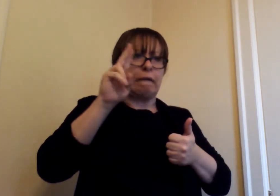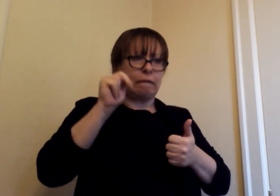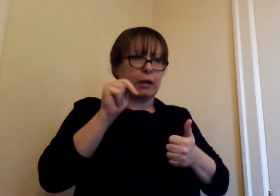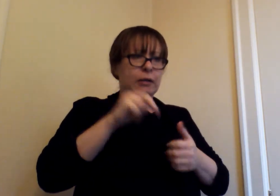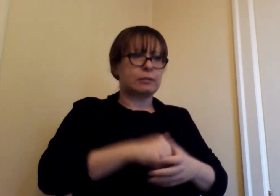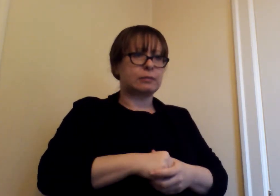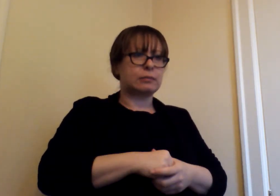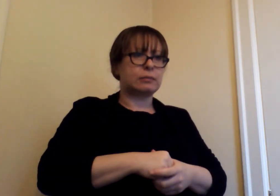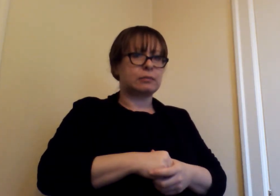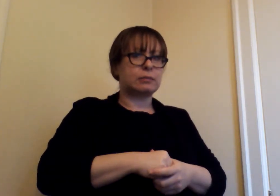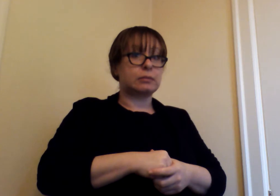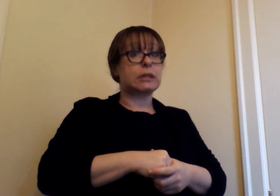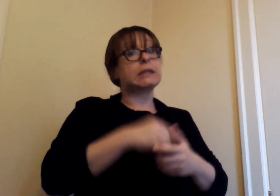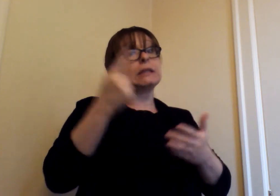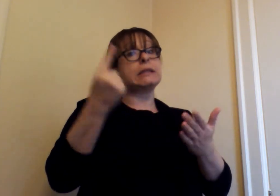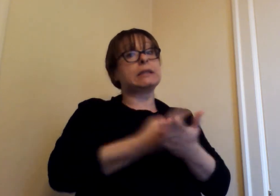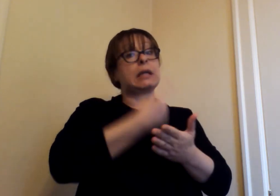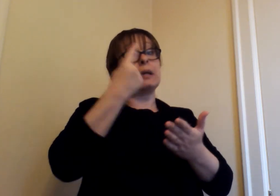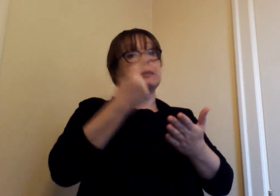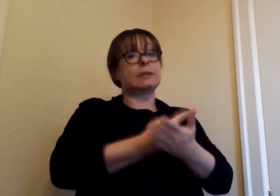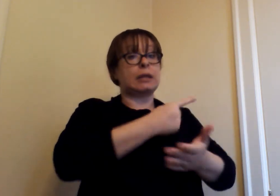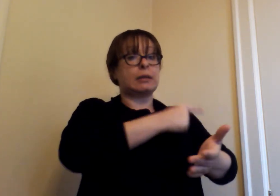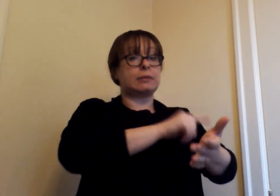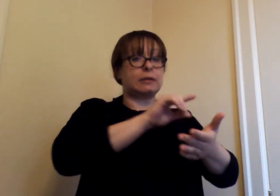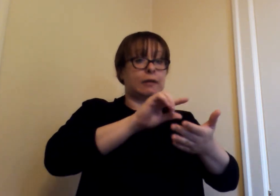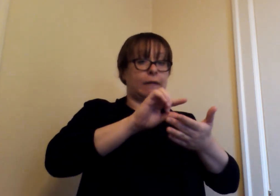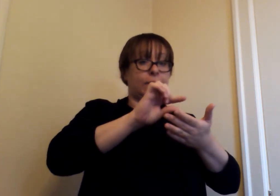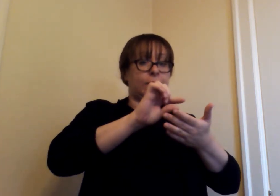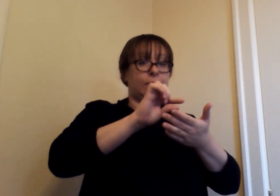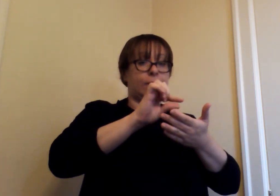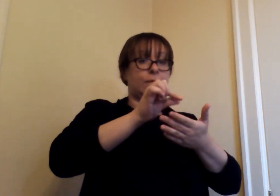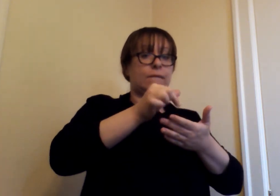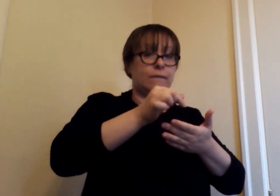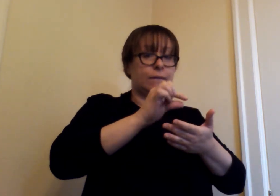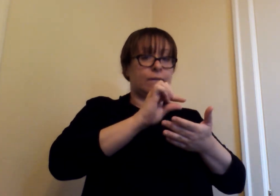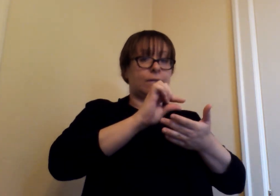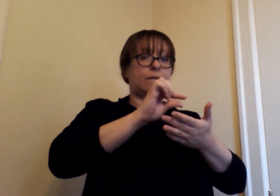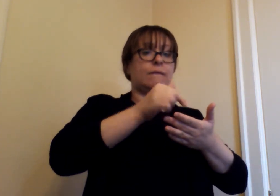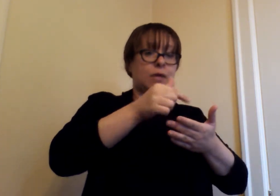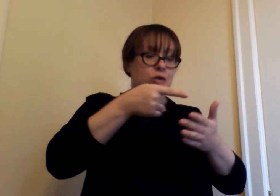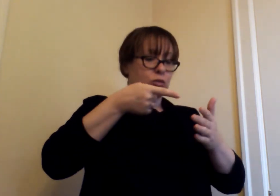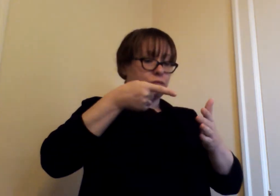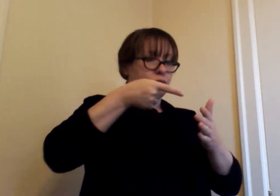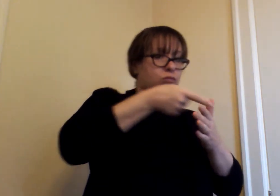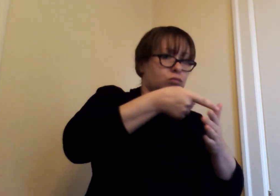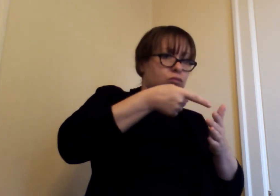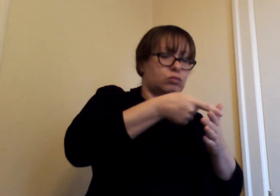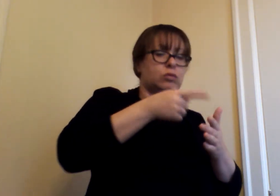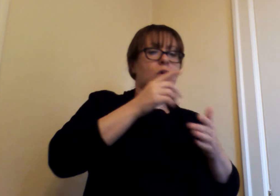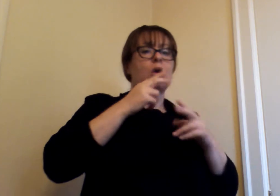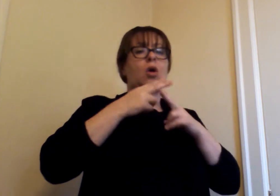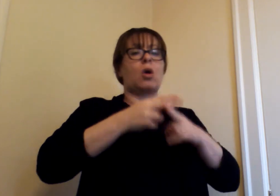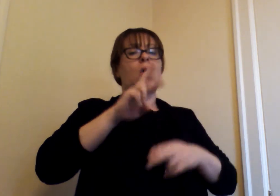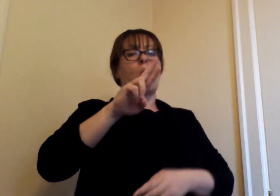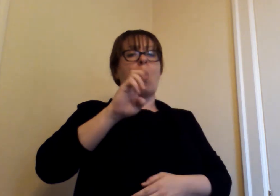to roll. It also helps differentiate veins from arteries. Unlike veins, arteries have thicker feeling walls and are